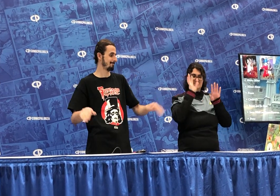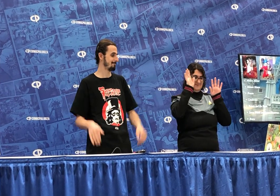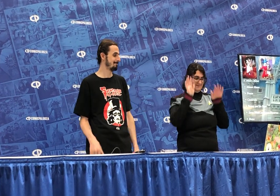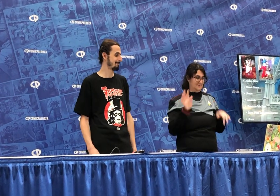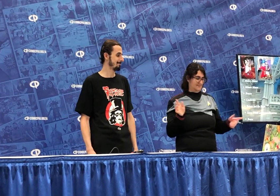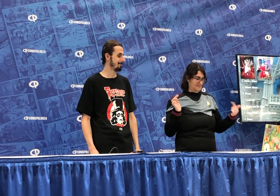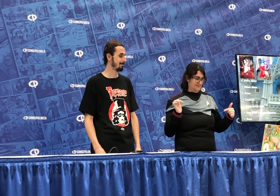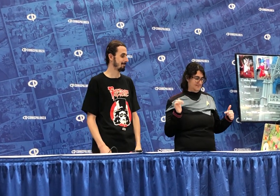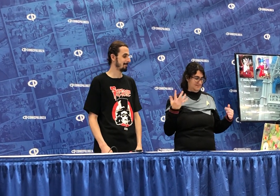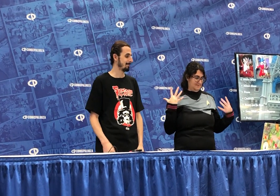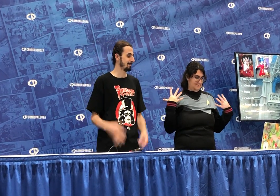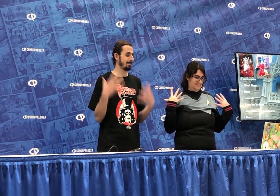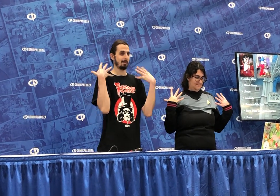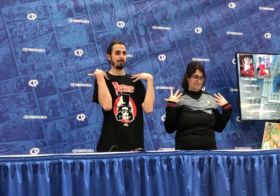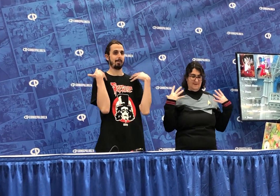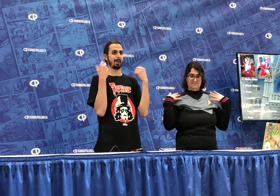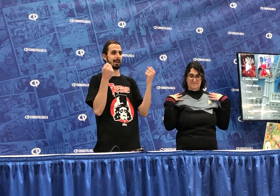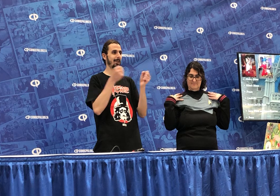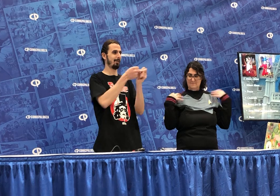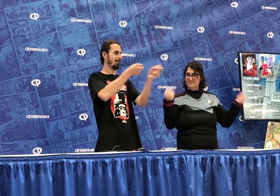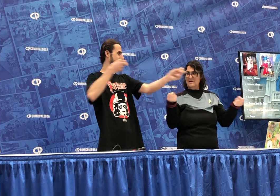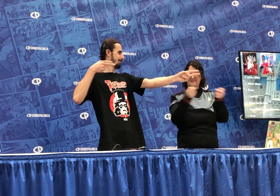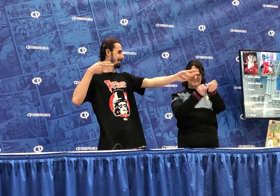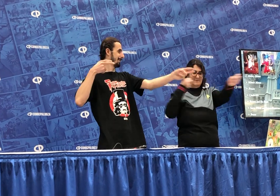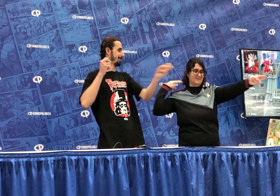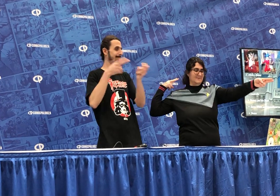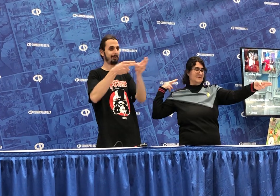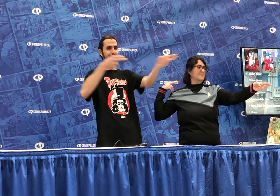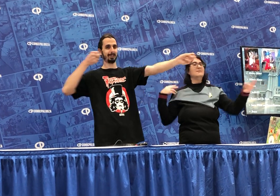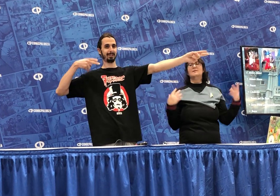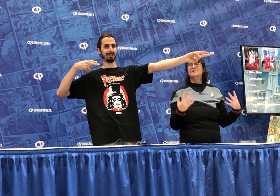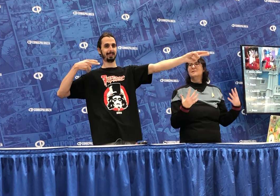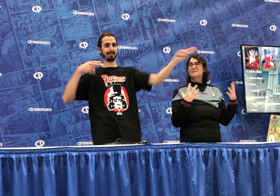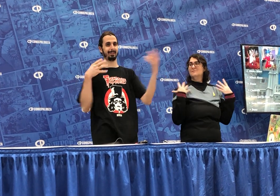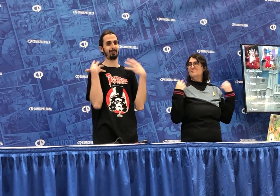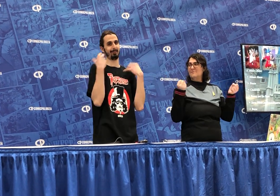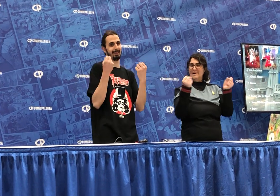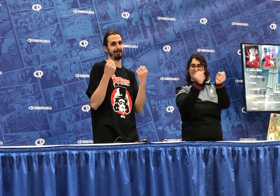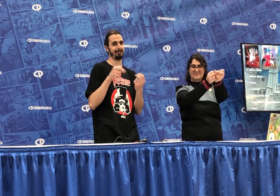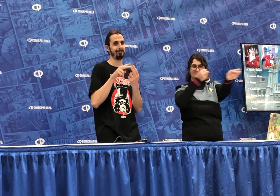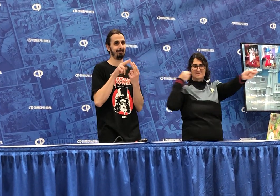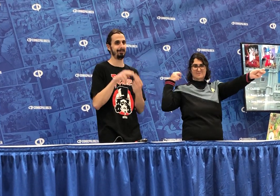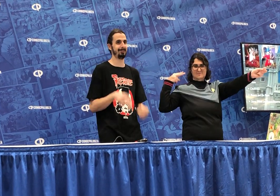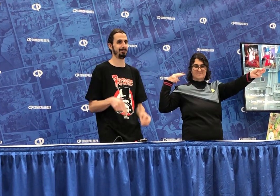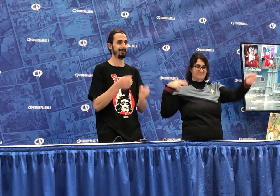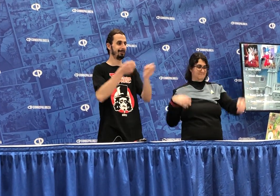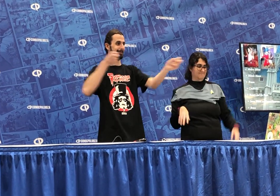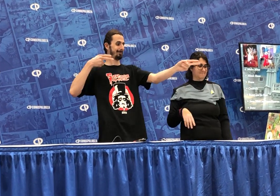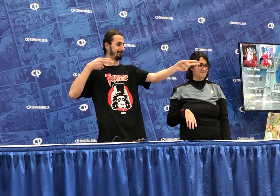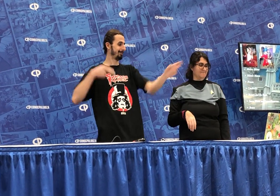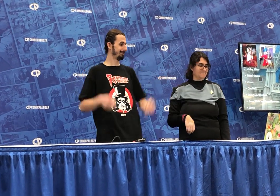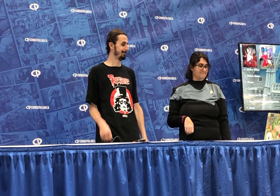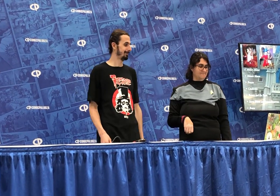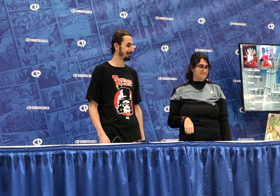Yes, 7 dwarfs. Brave, and then we add an arrow to show brave, to show such a great